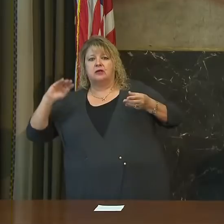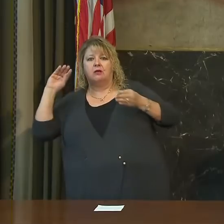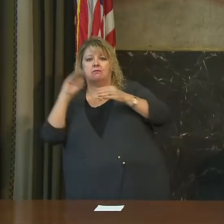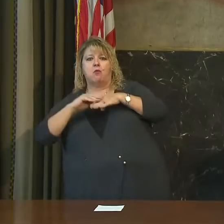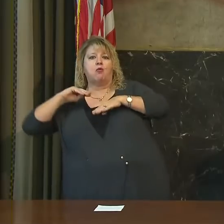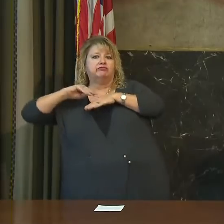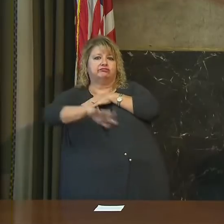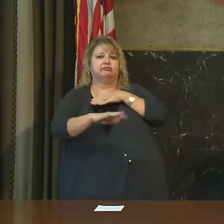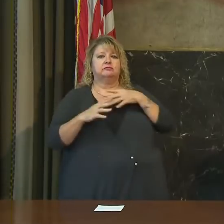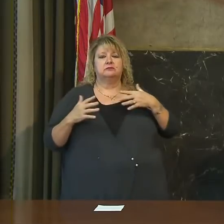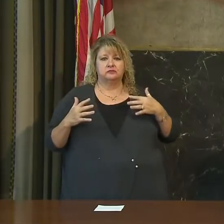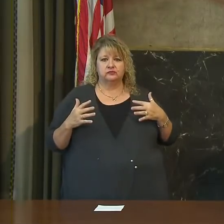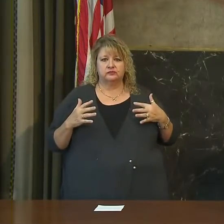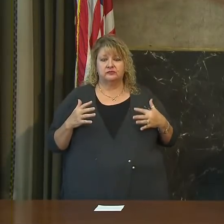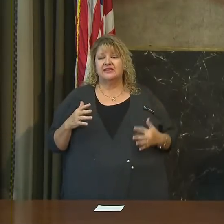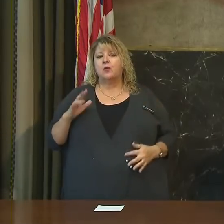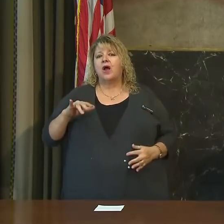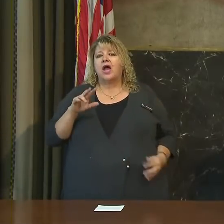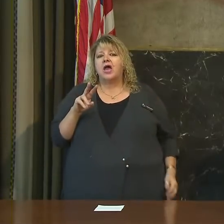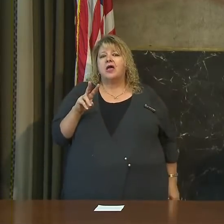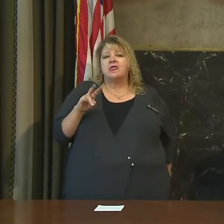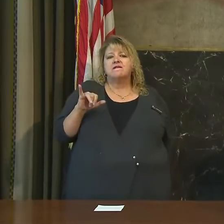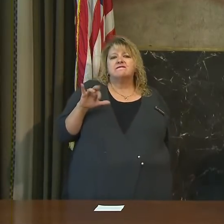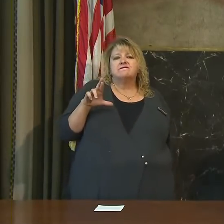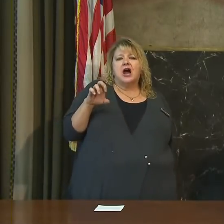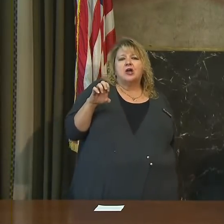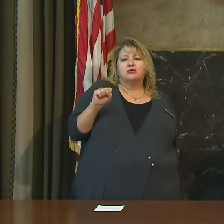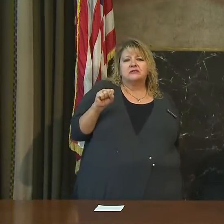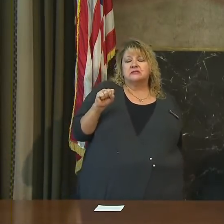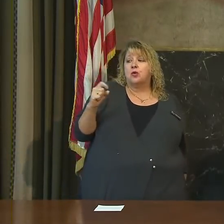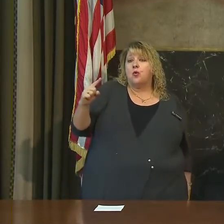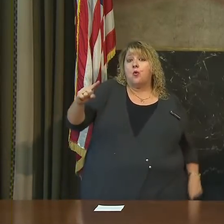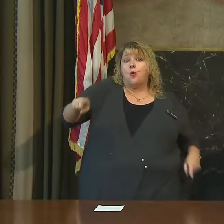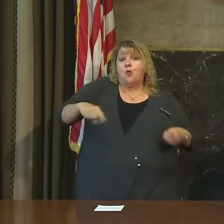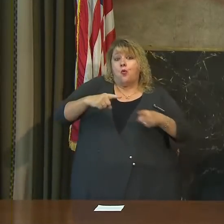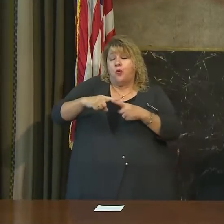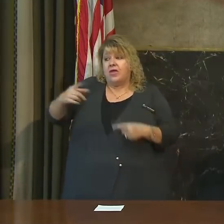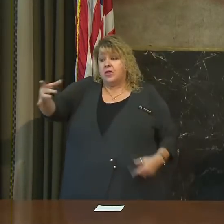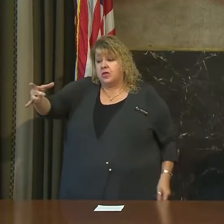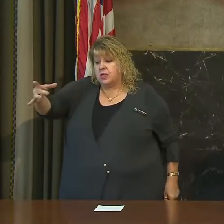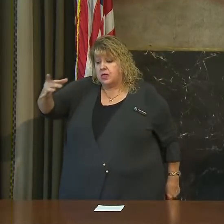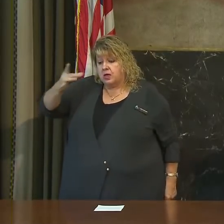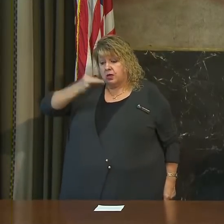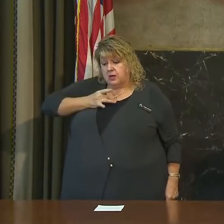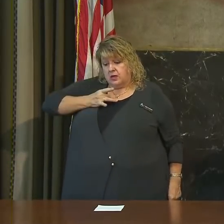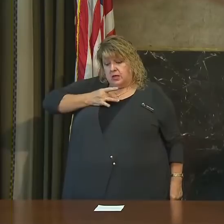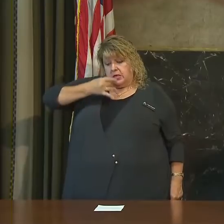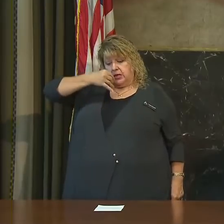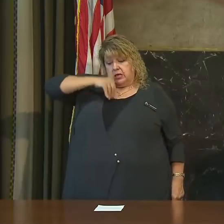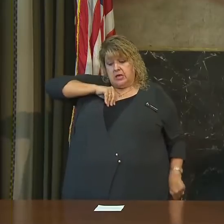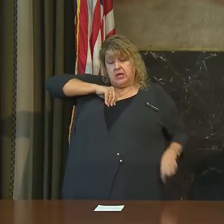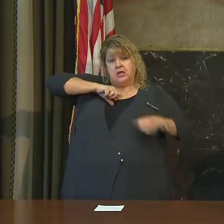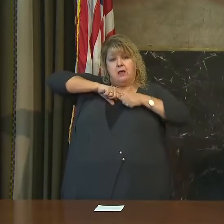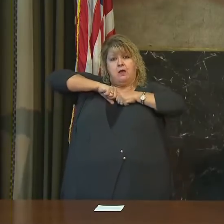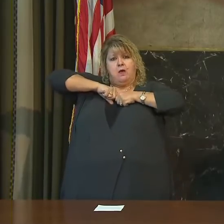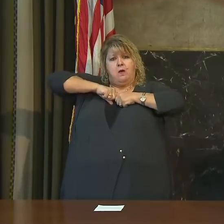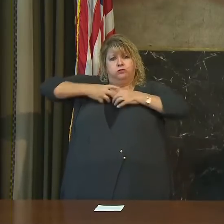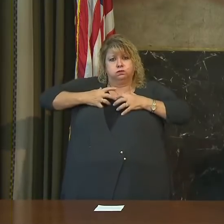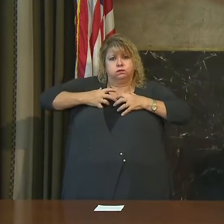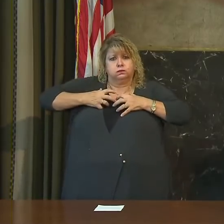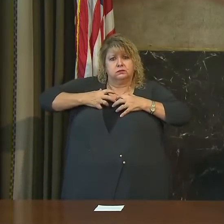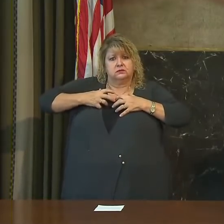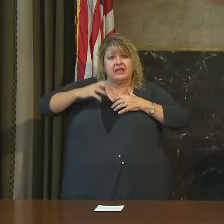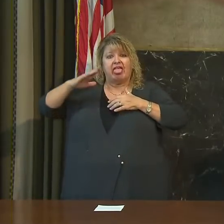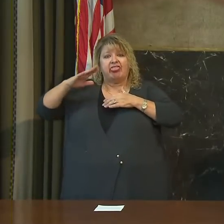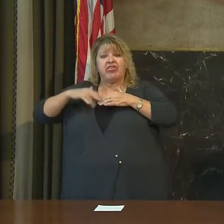the viral load that one has when infected by the strain of COVID-19 that